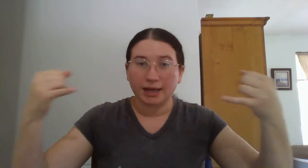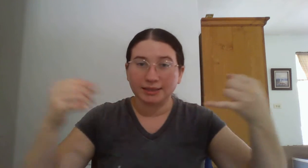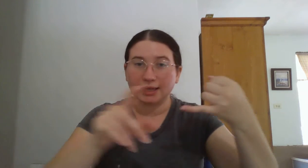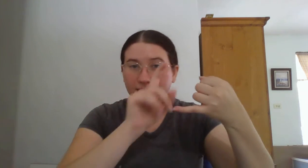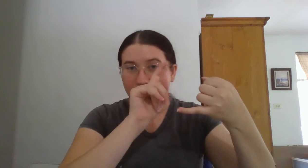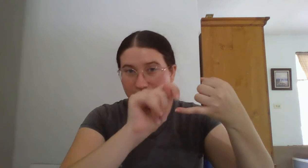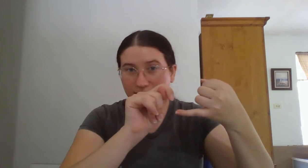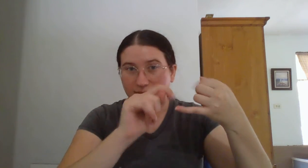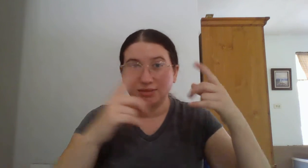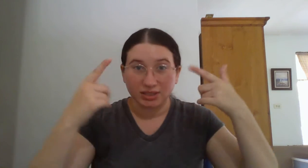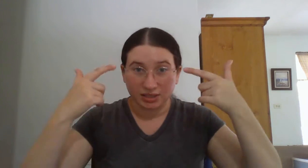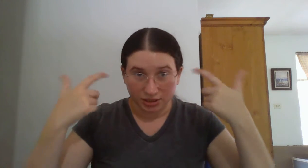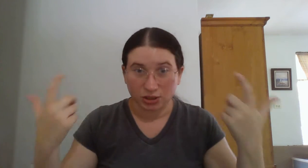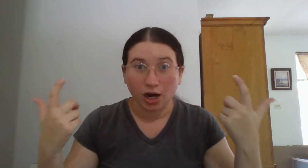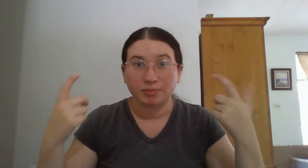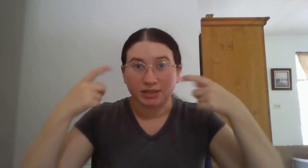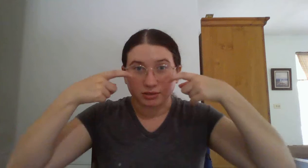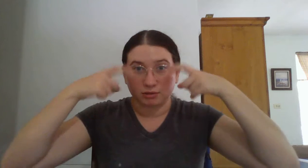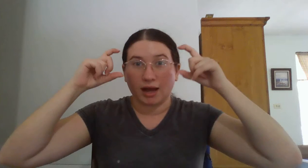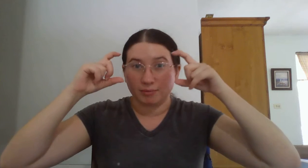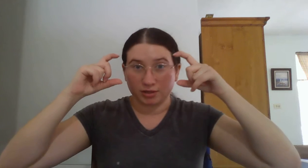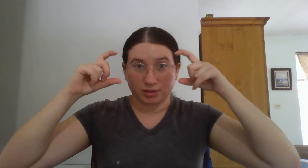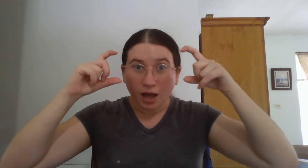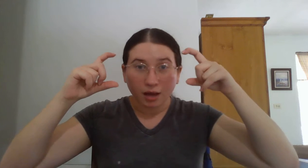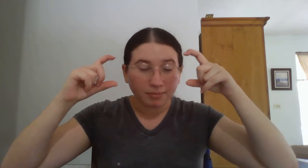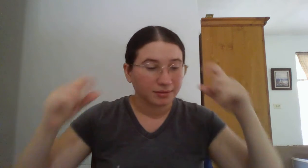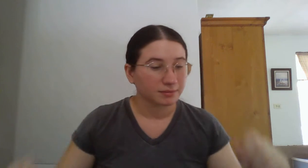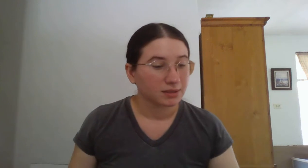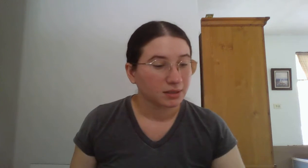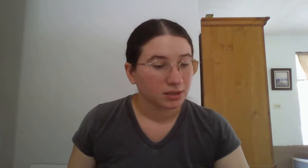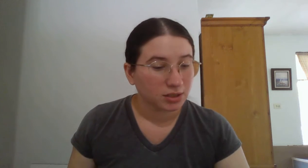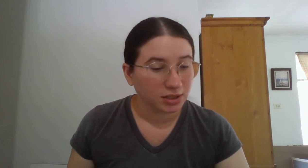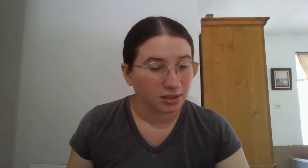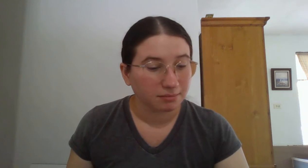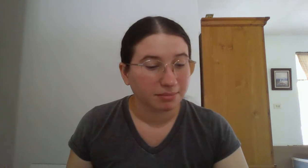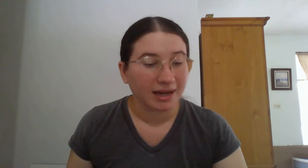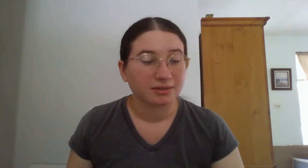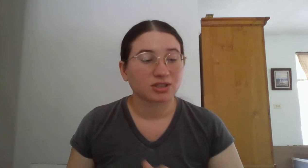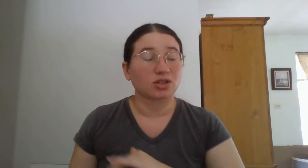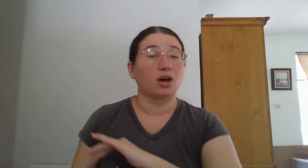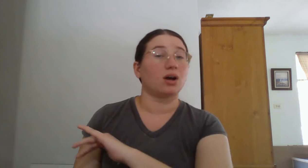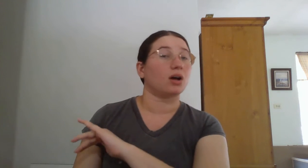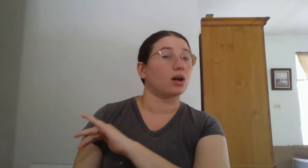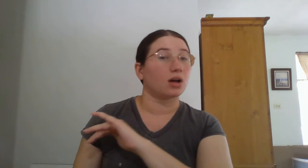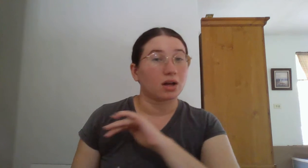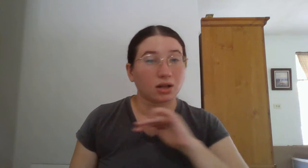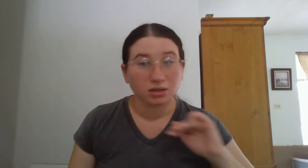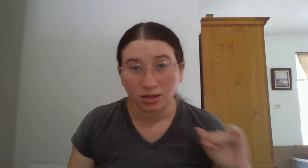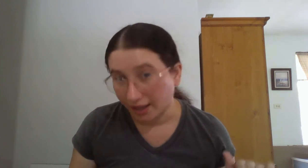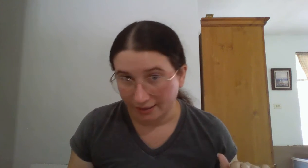line and the T, meaning it's a topic, so eyebrows up. She embarrassed all